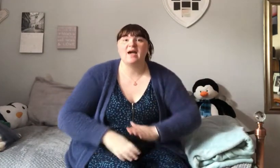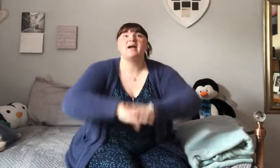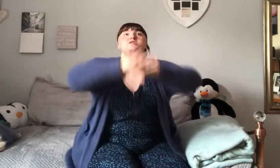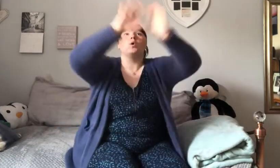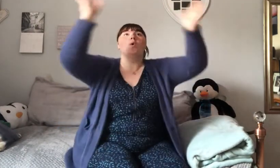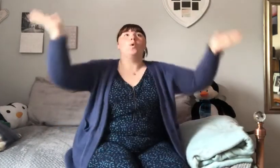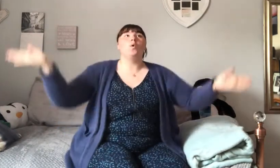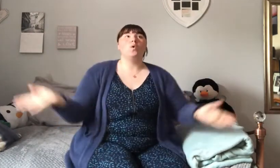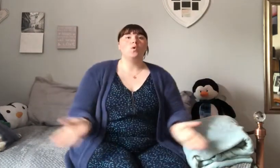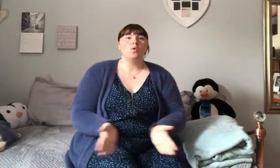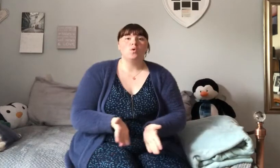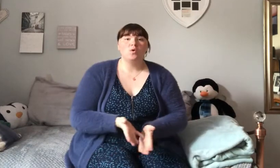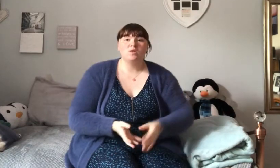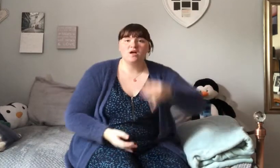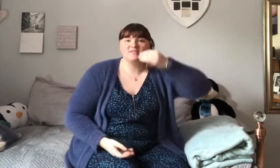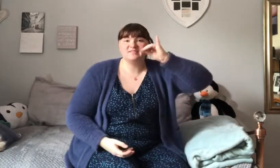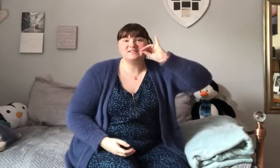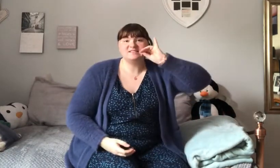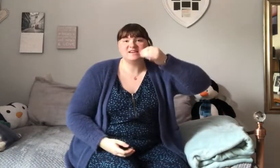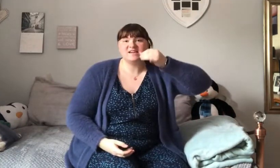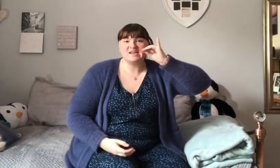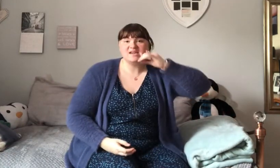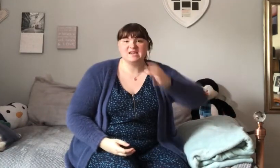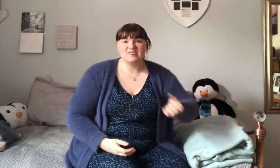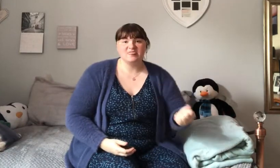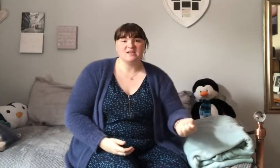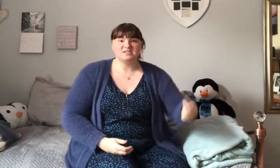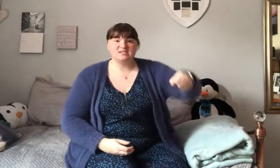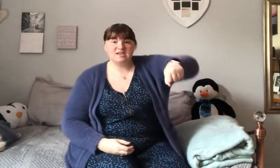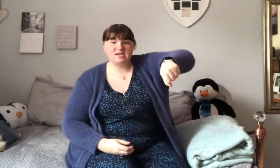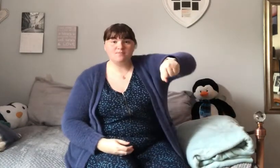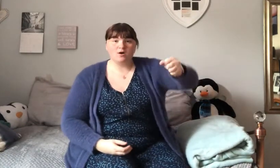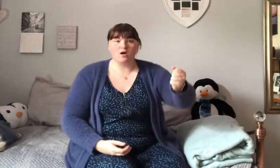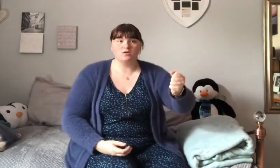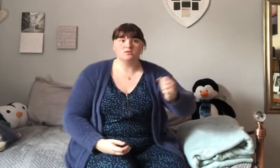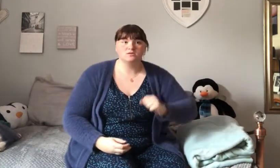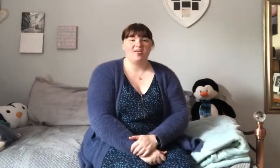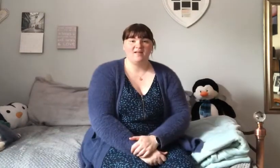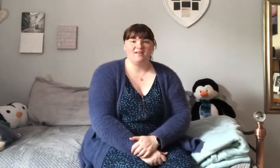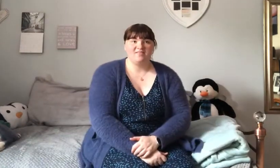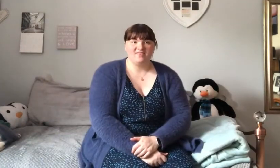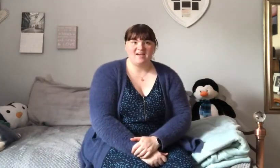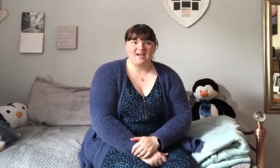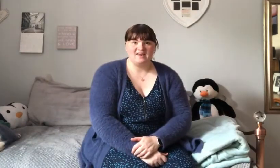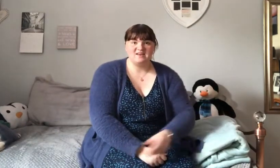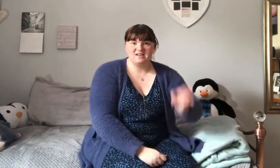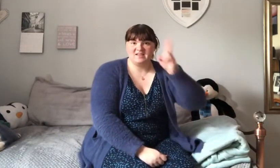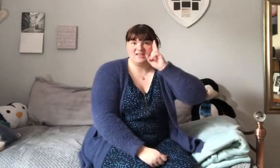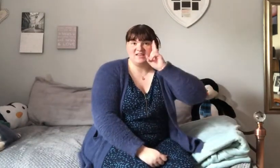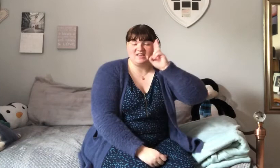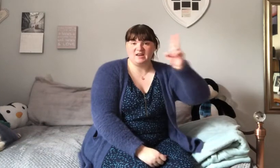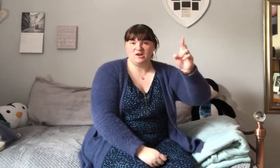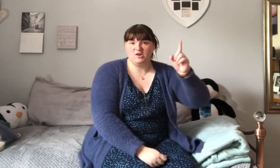and all of the tea in the teapot. Then he